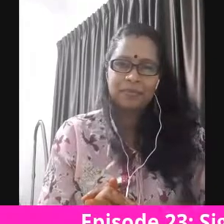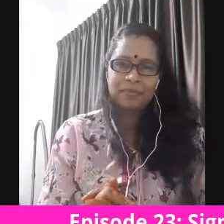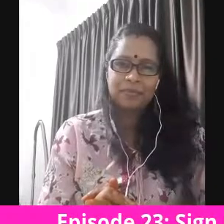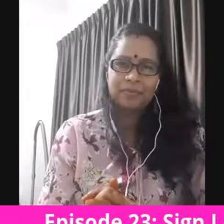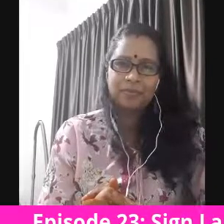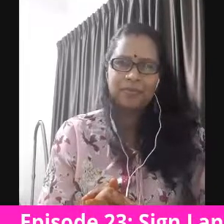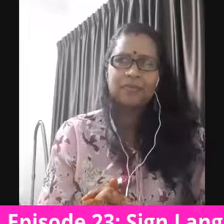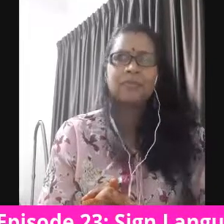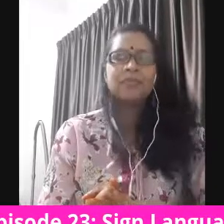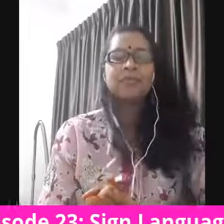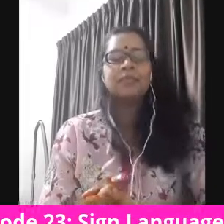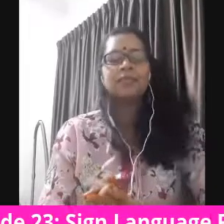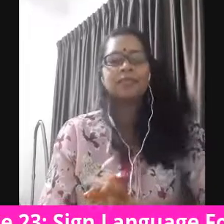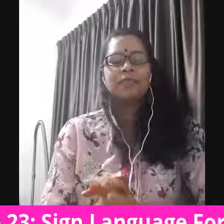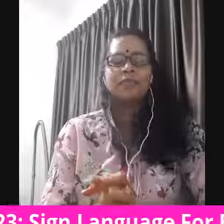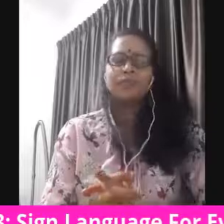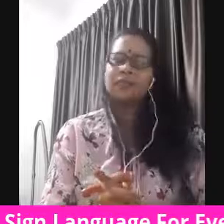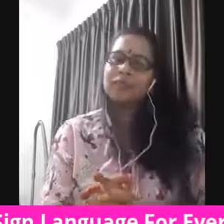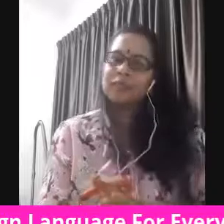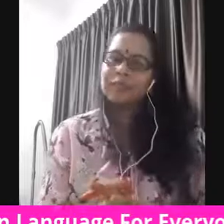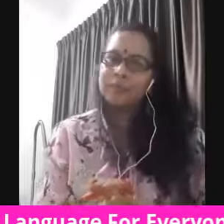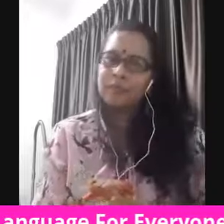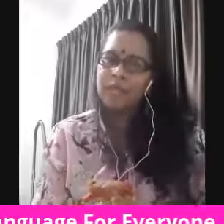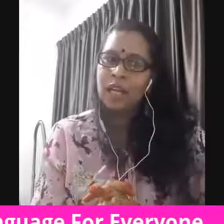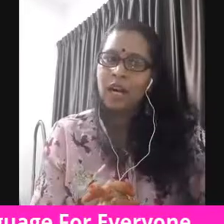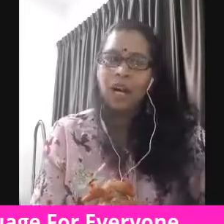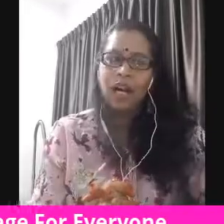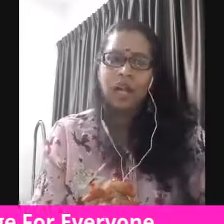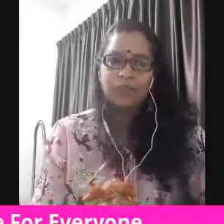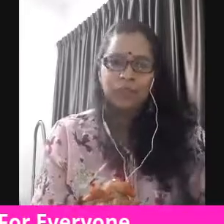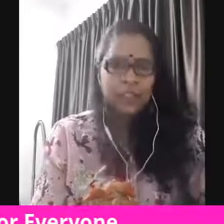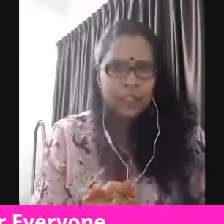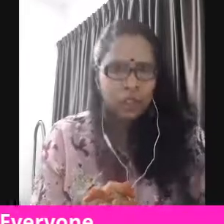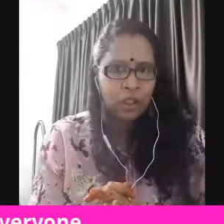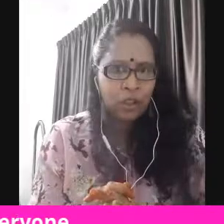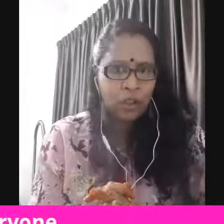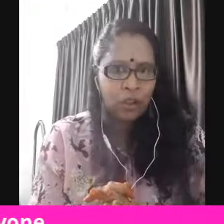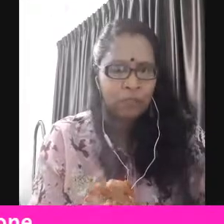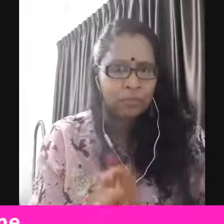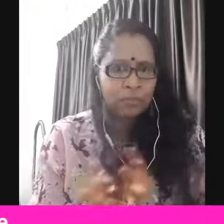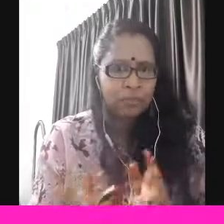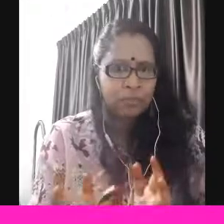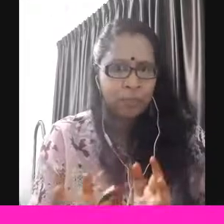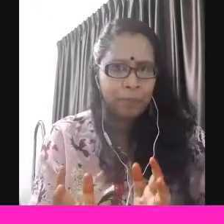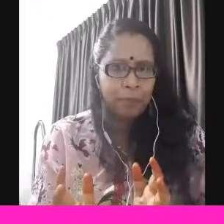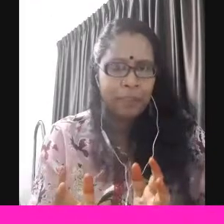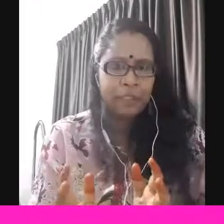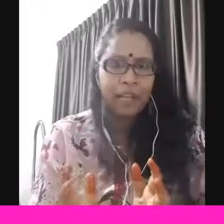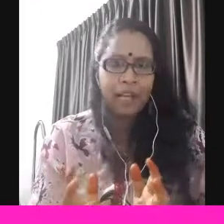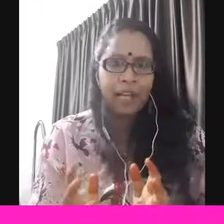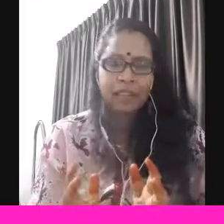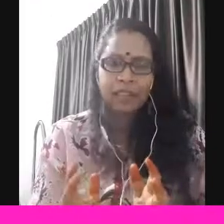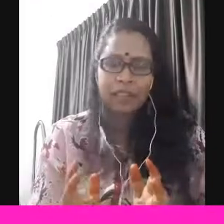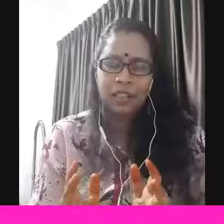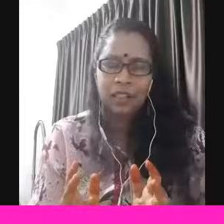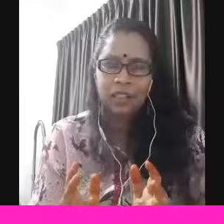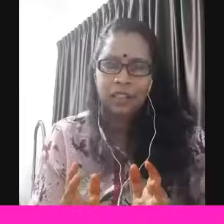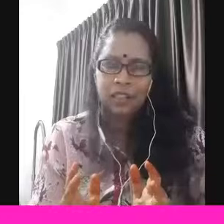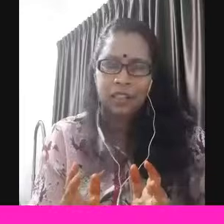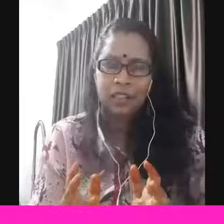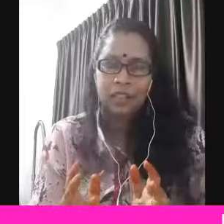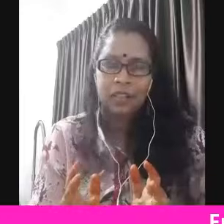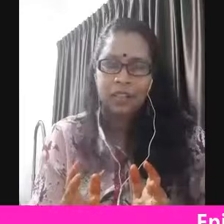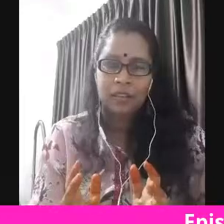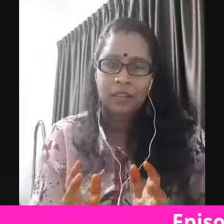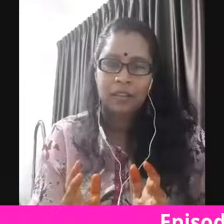evaluation yearly or something like that? For teachers or for public? Yeah, for teacher